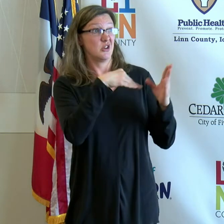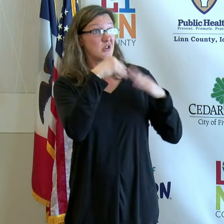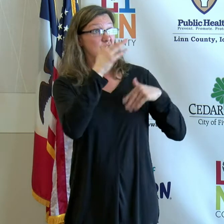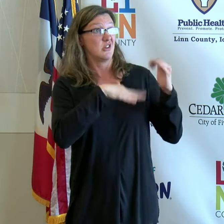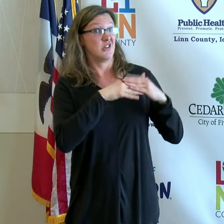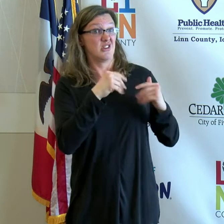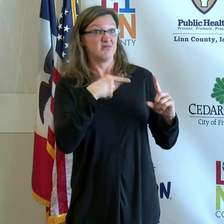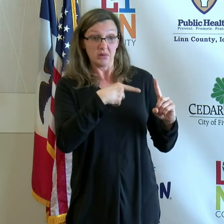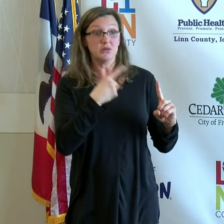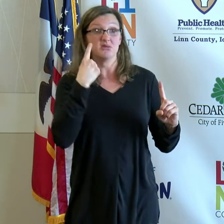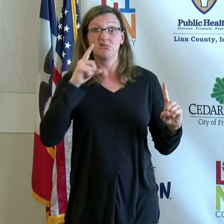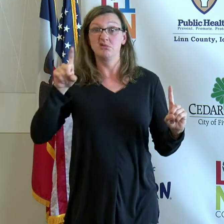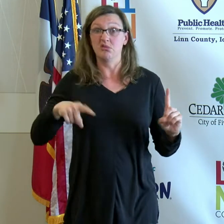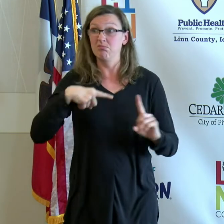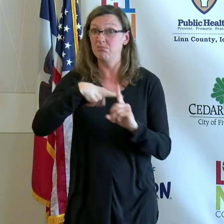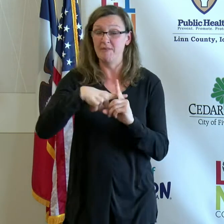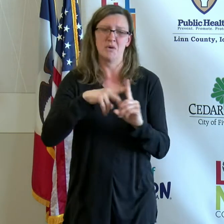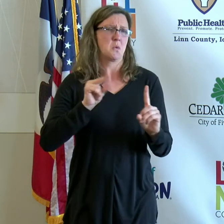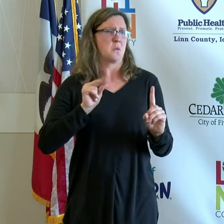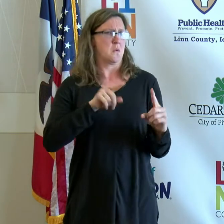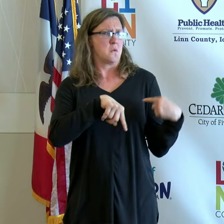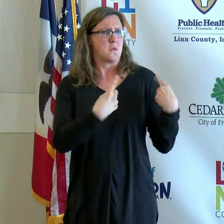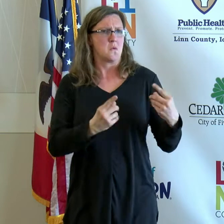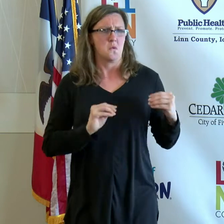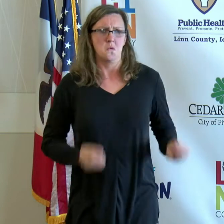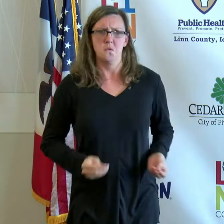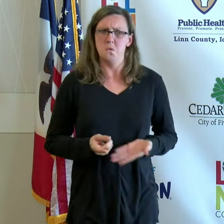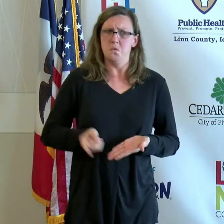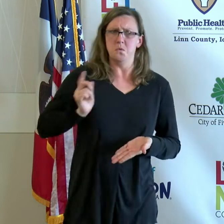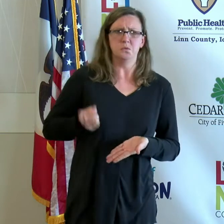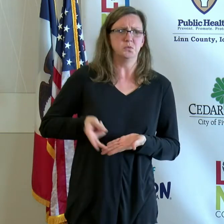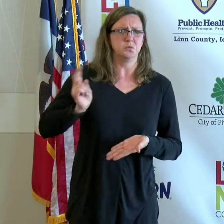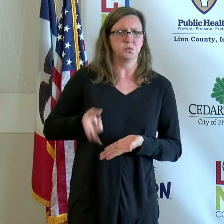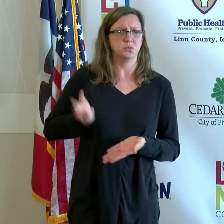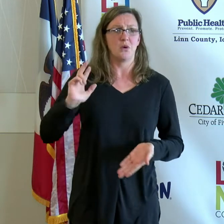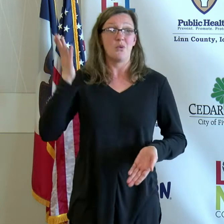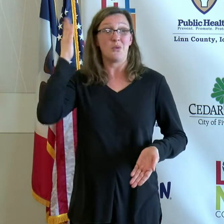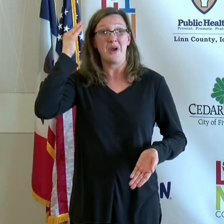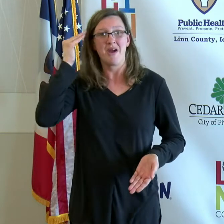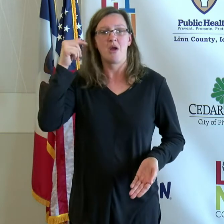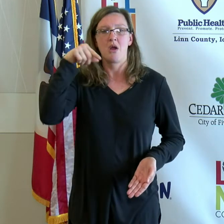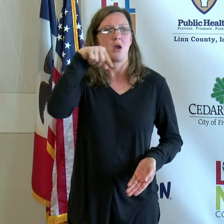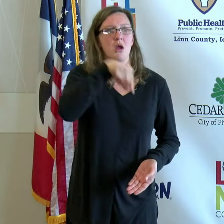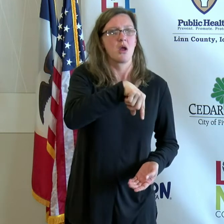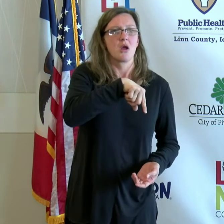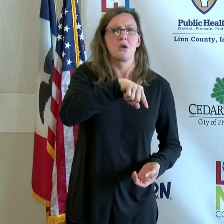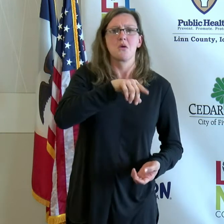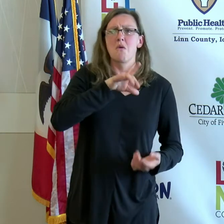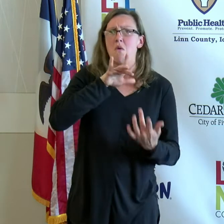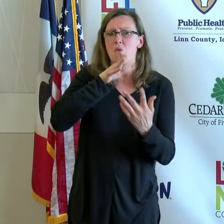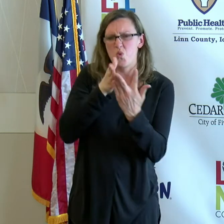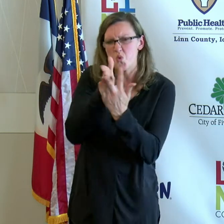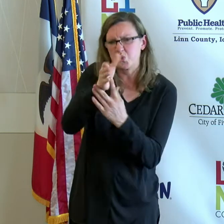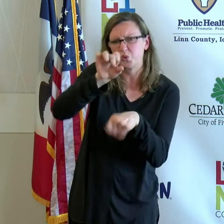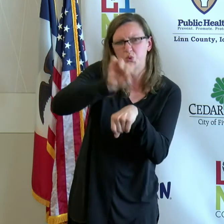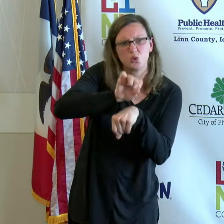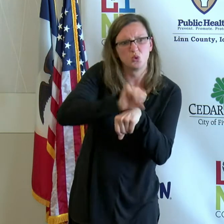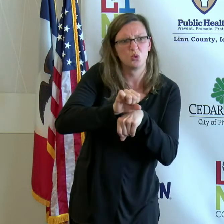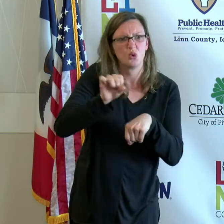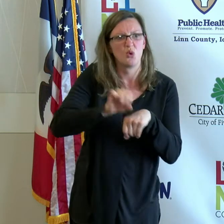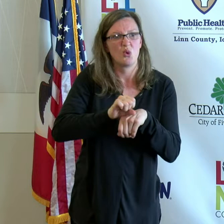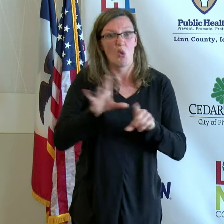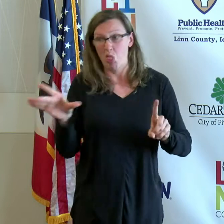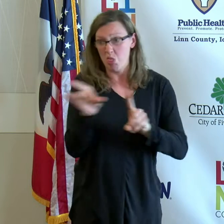and due to the nature of their work, they had minimal in-person contact with other employees. The